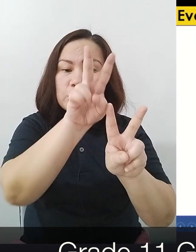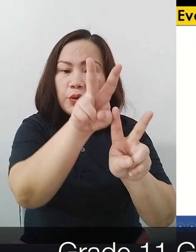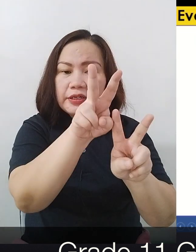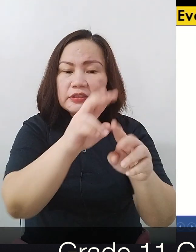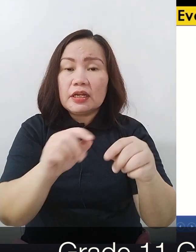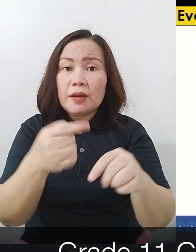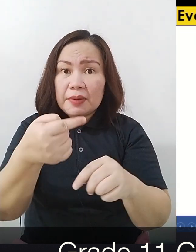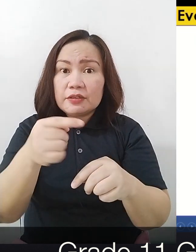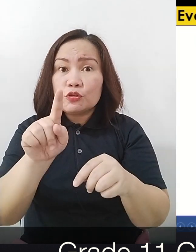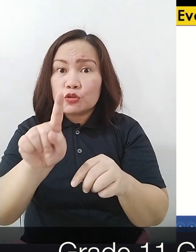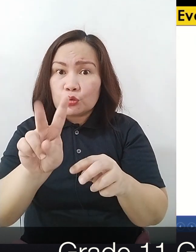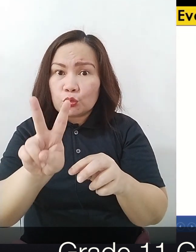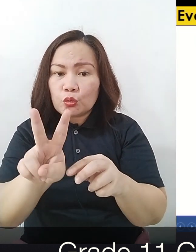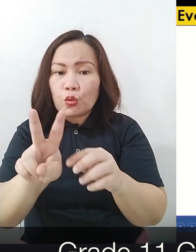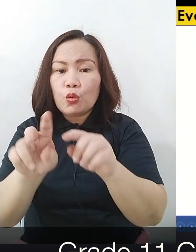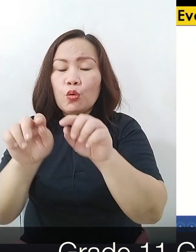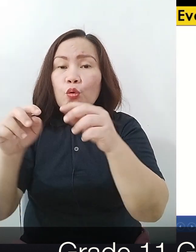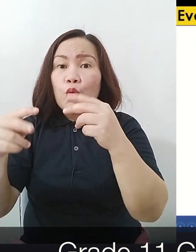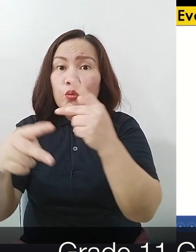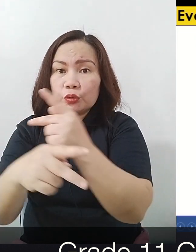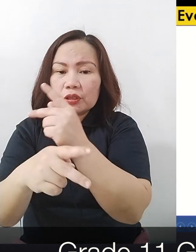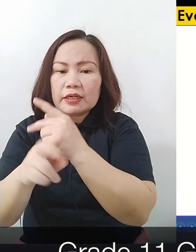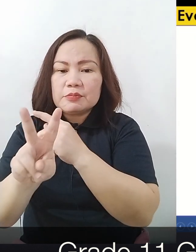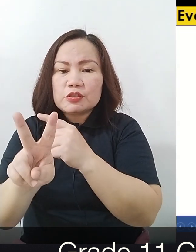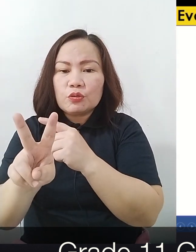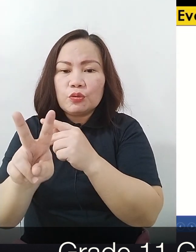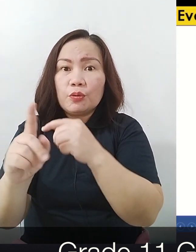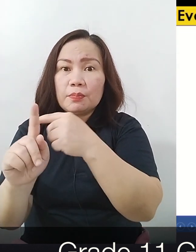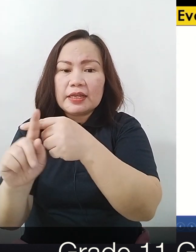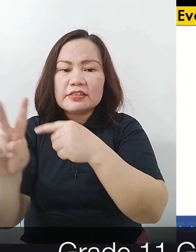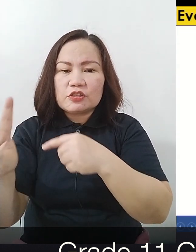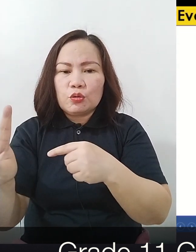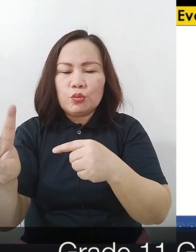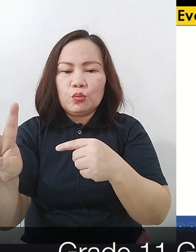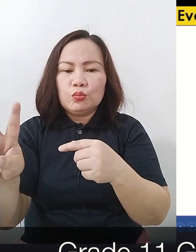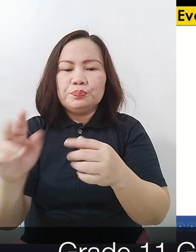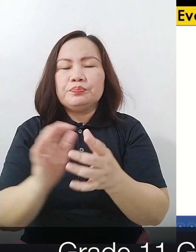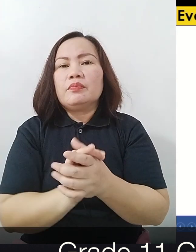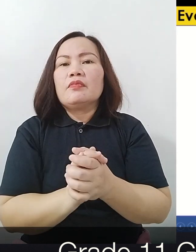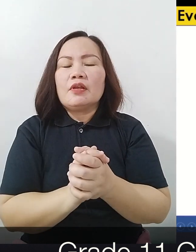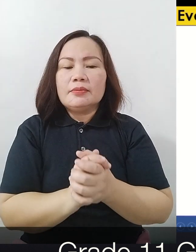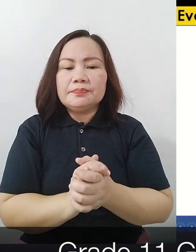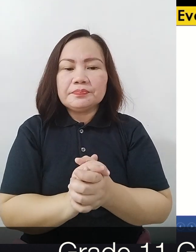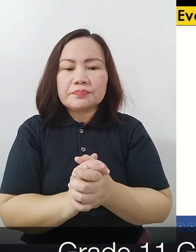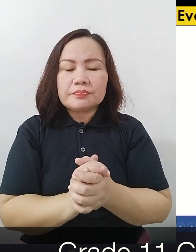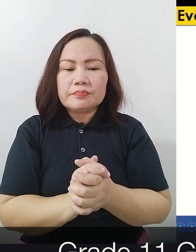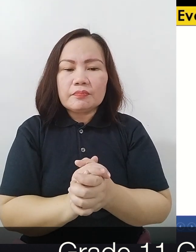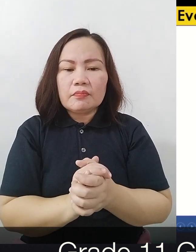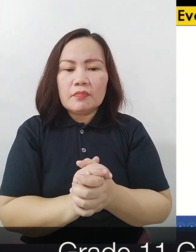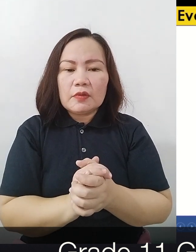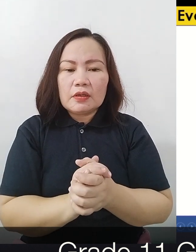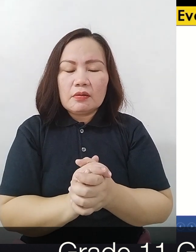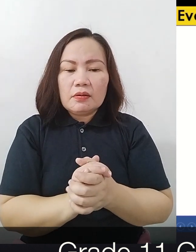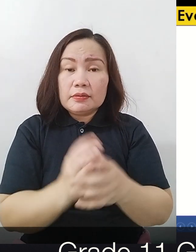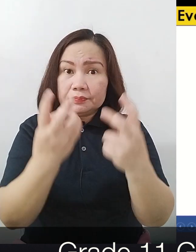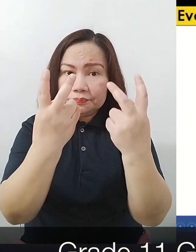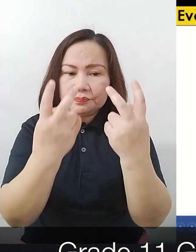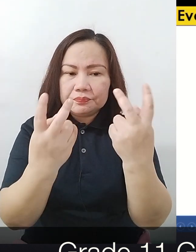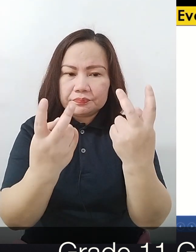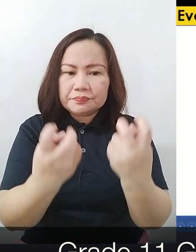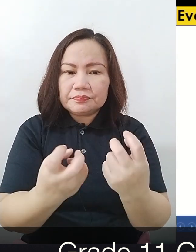So, ito na ngayon. 2 squared minus 2 times 2 plus 2.